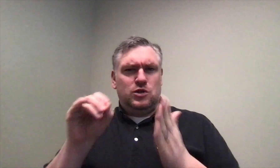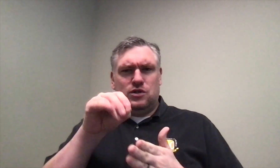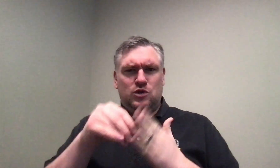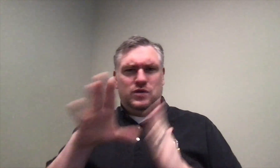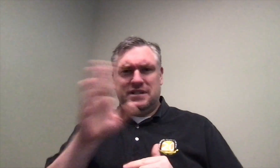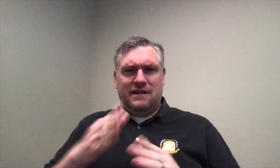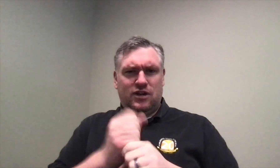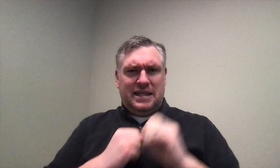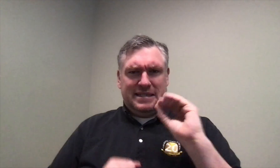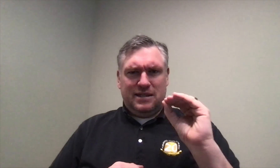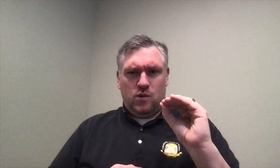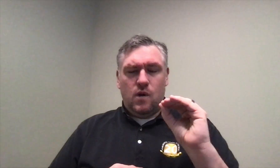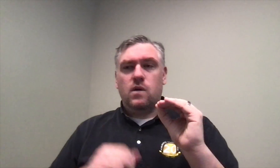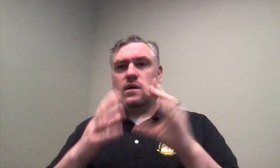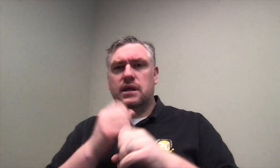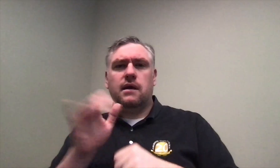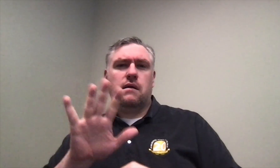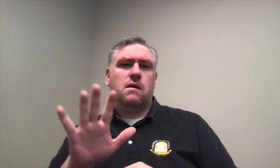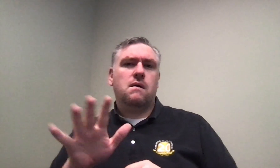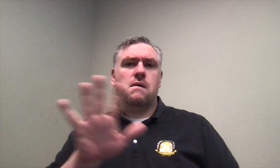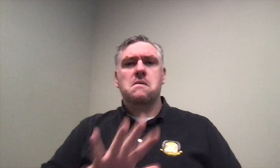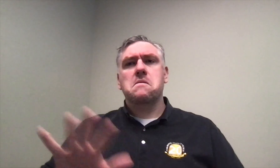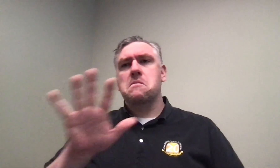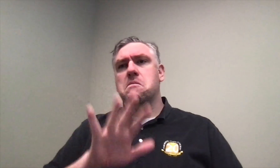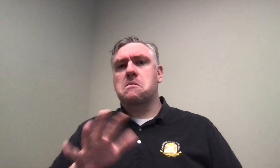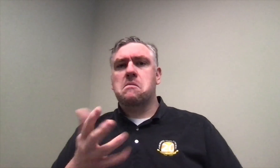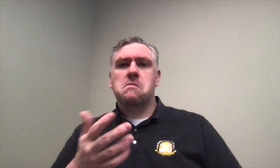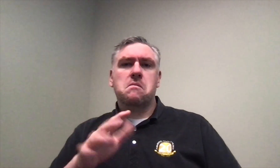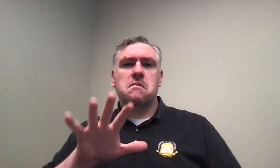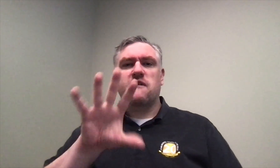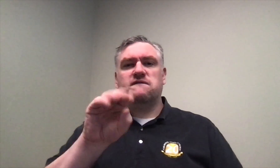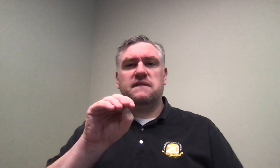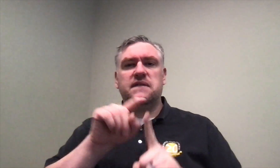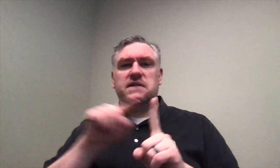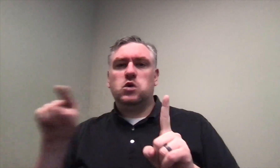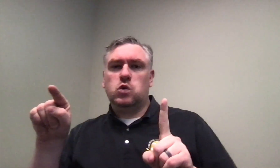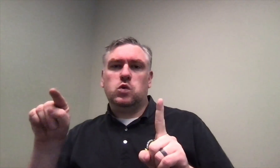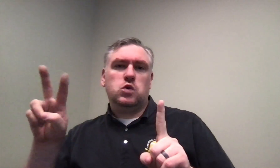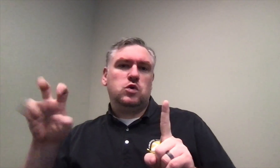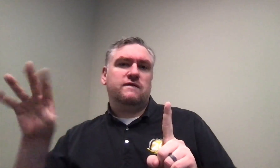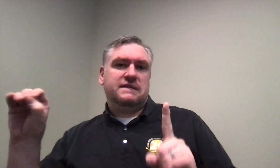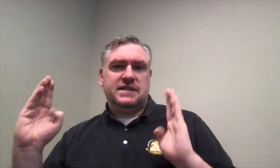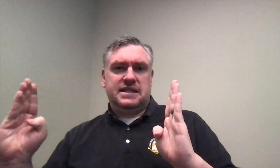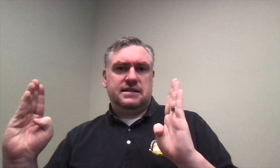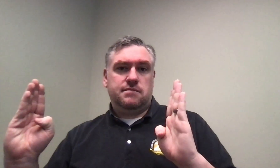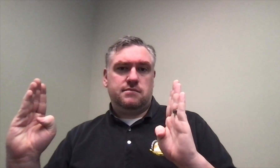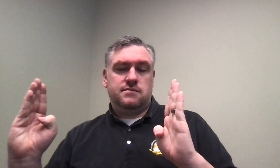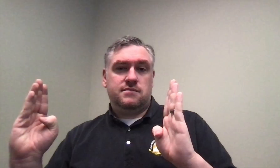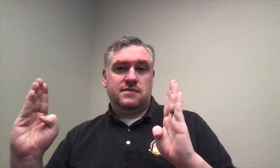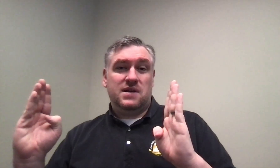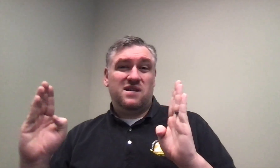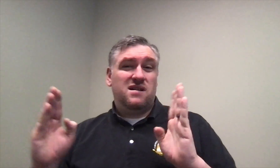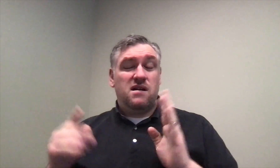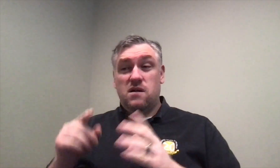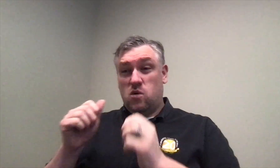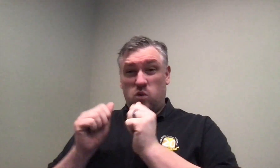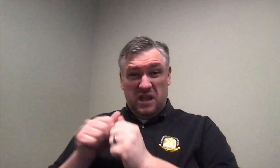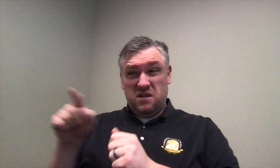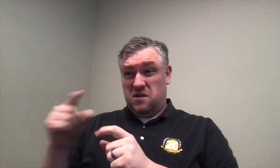a 0 on it. They can get like a 50 maybe to a 250. With those weird